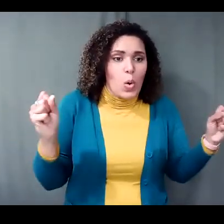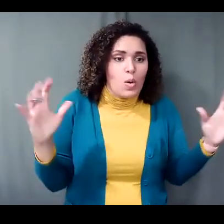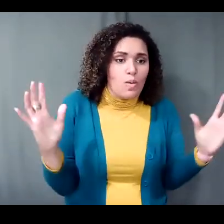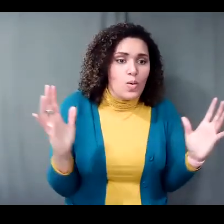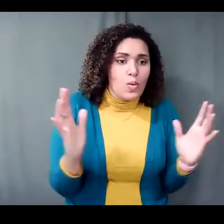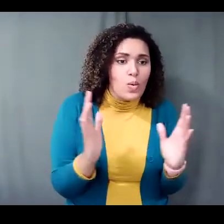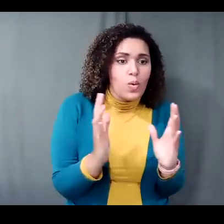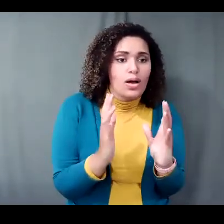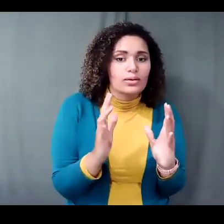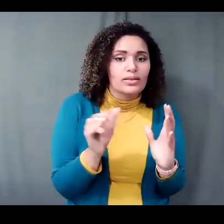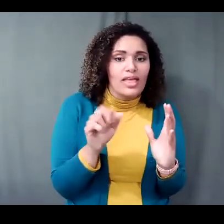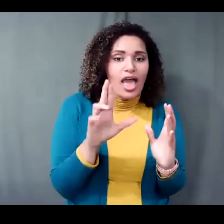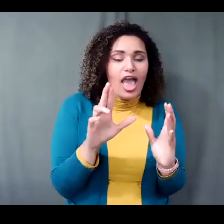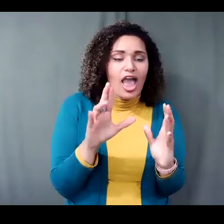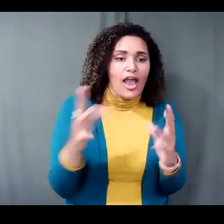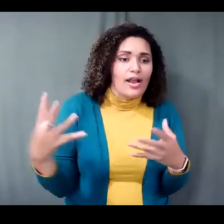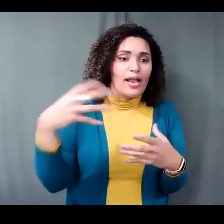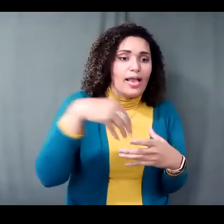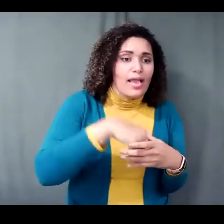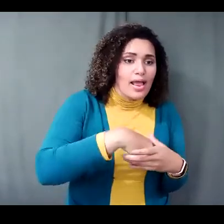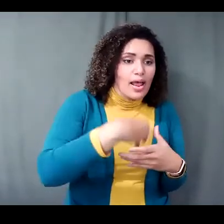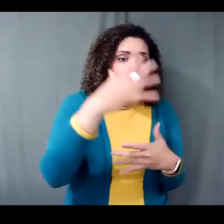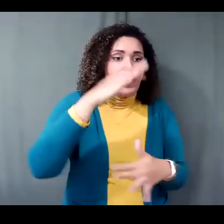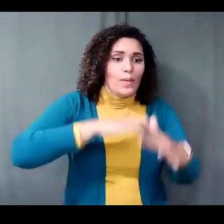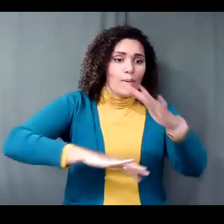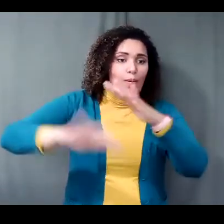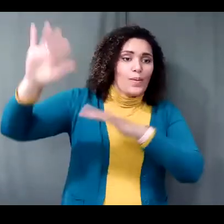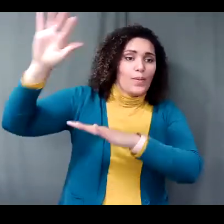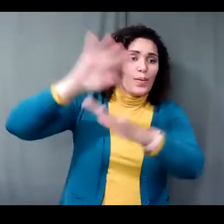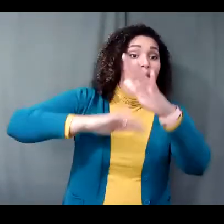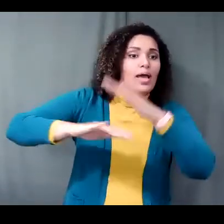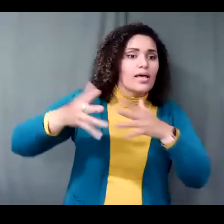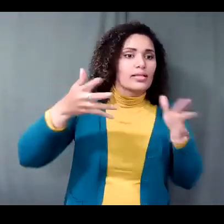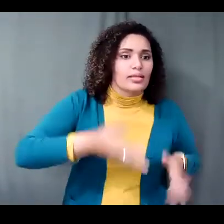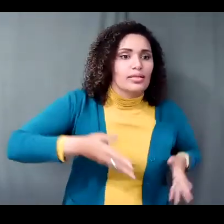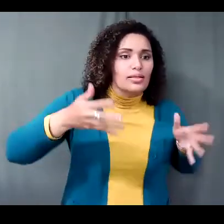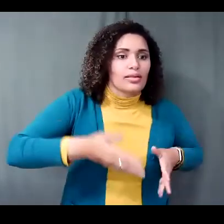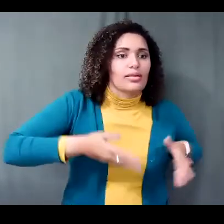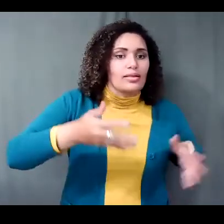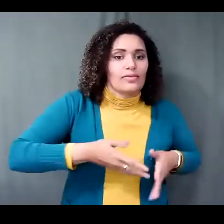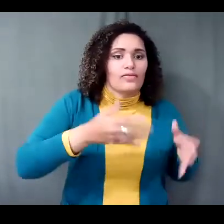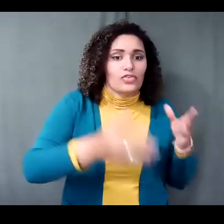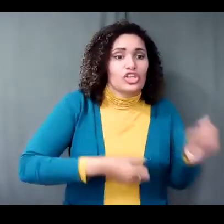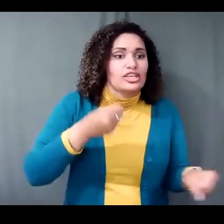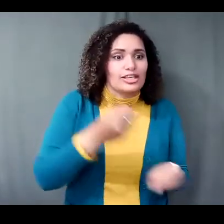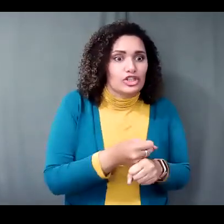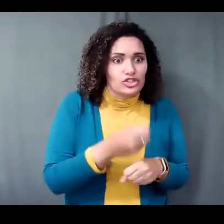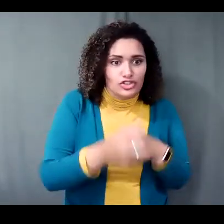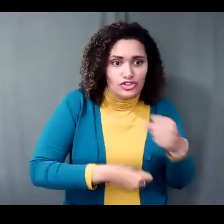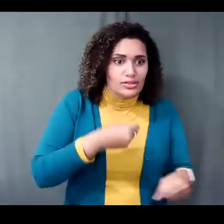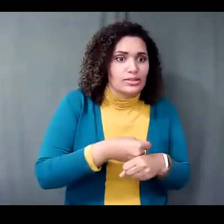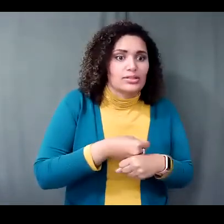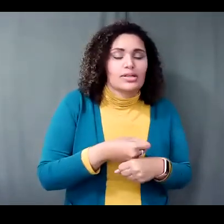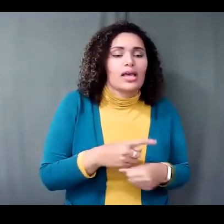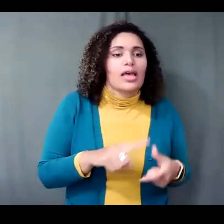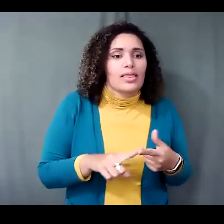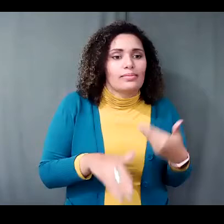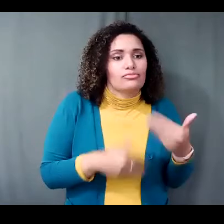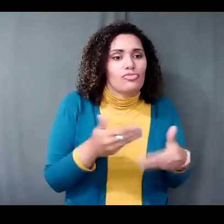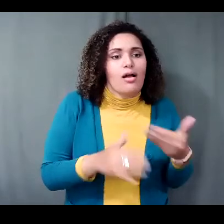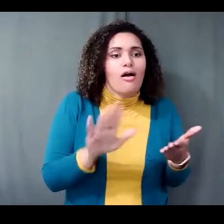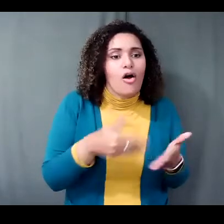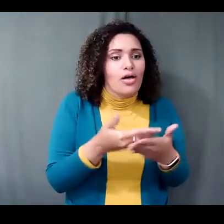and it pulls air in and out of that tank. And he said they'll leave it out there for years. And what happens in that process is all the things Sarah